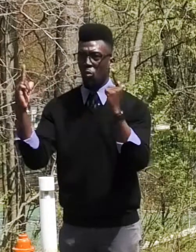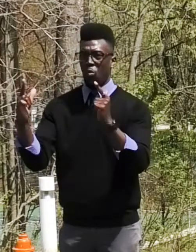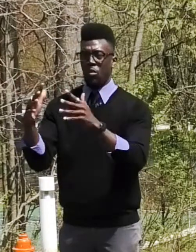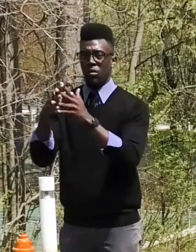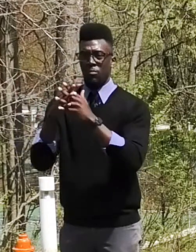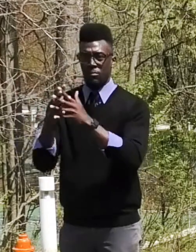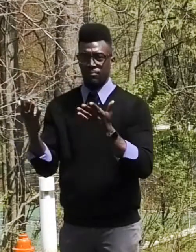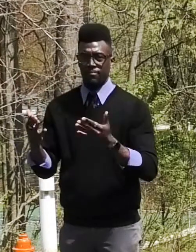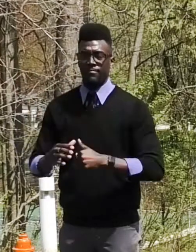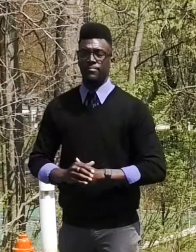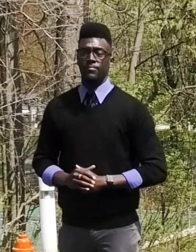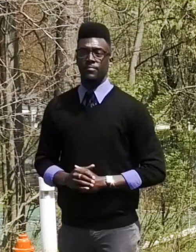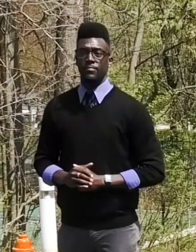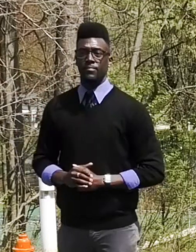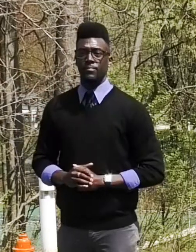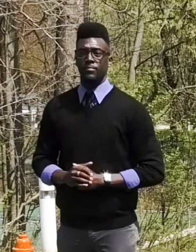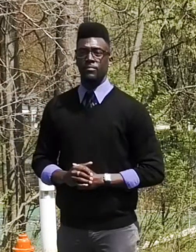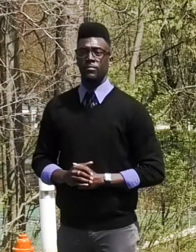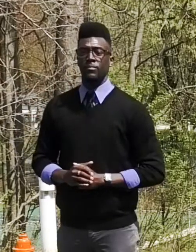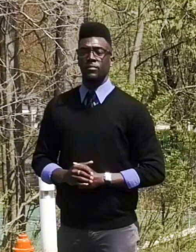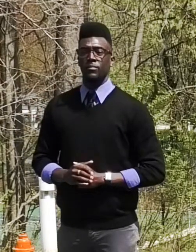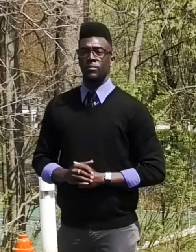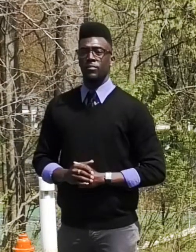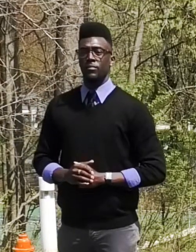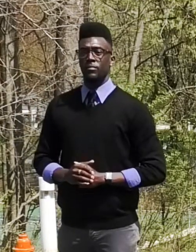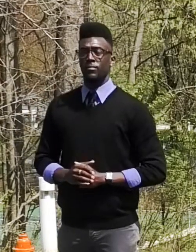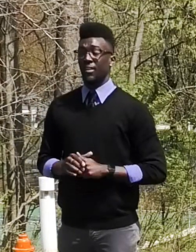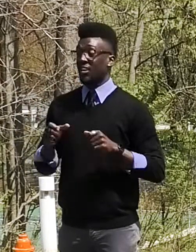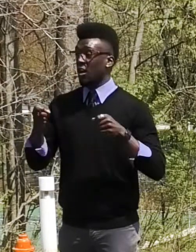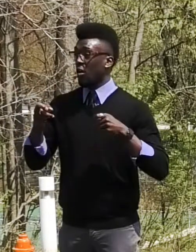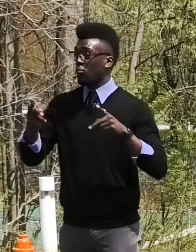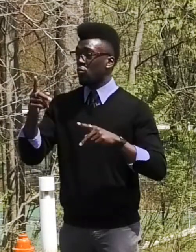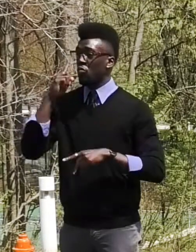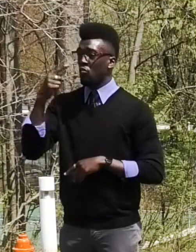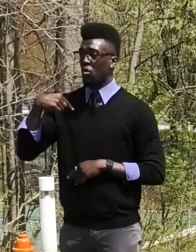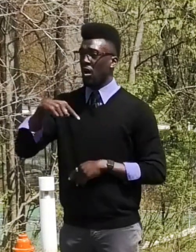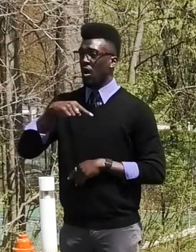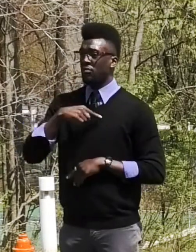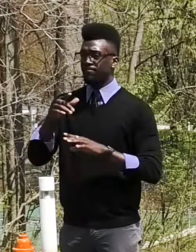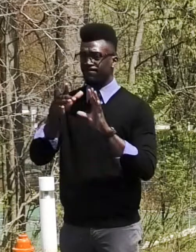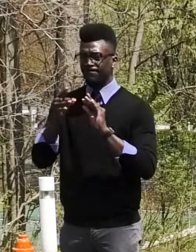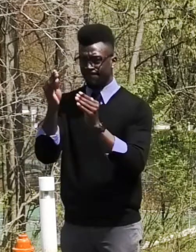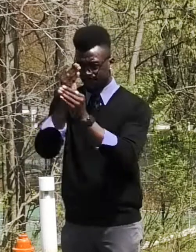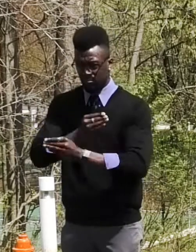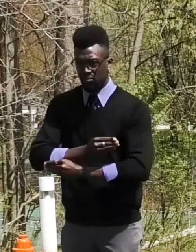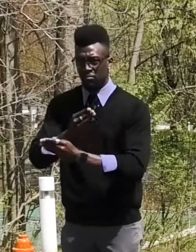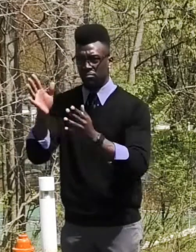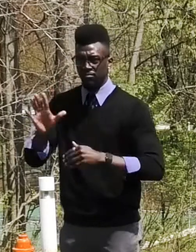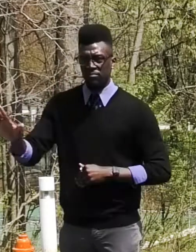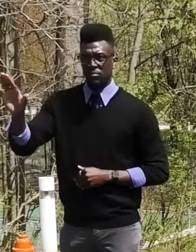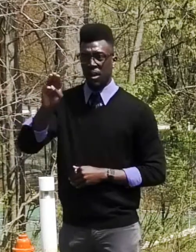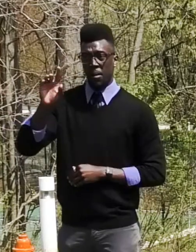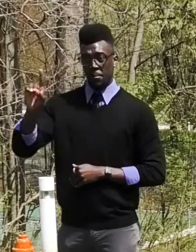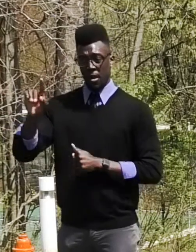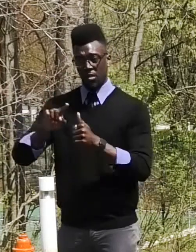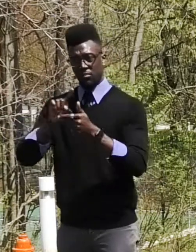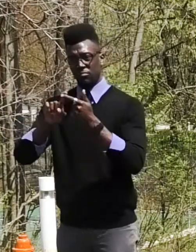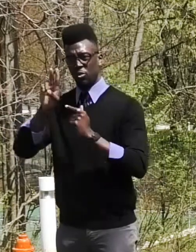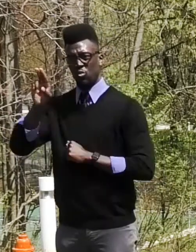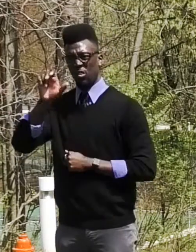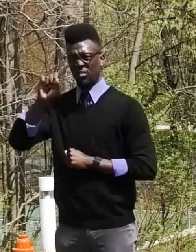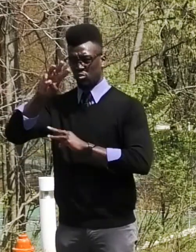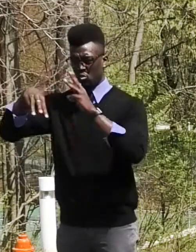America. This is also an opportunity for us to send a message to the rest of Maryland, the United States,